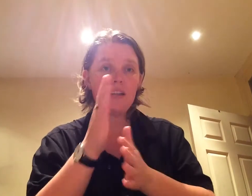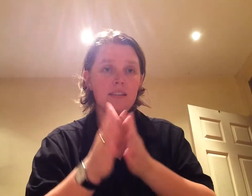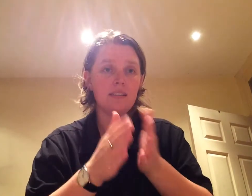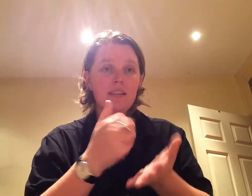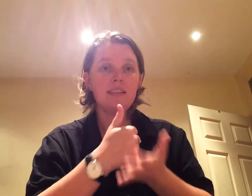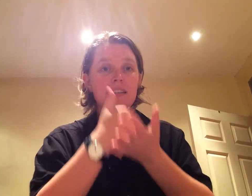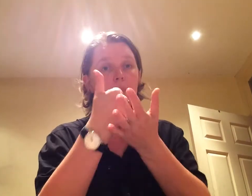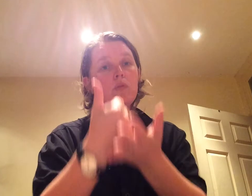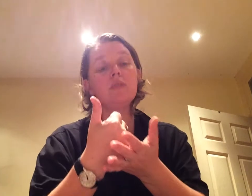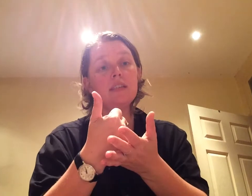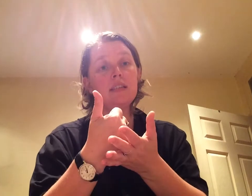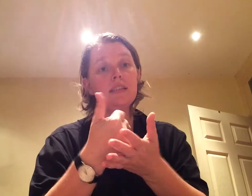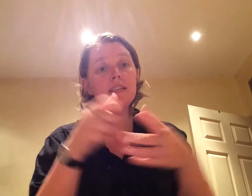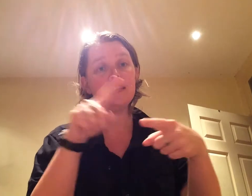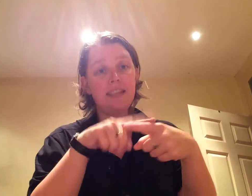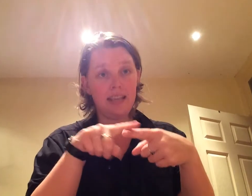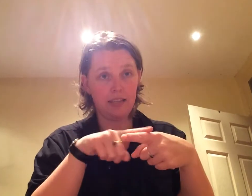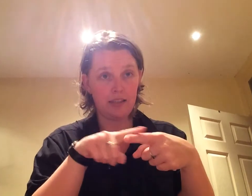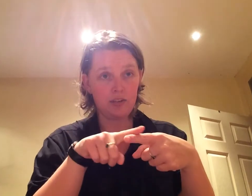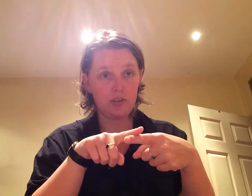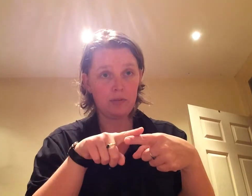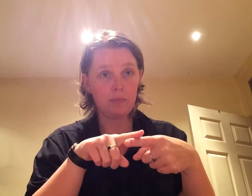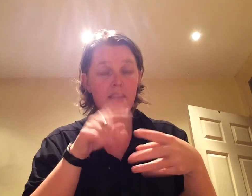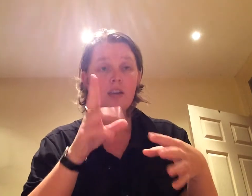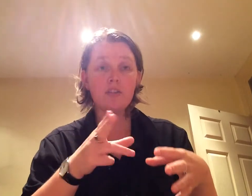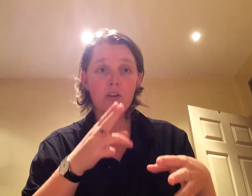signed, supported English.